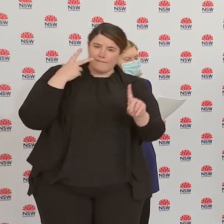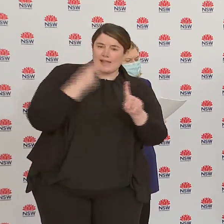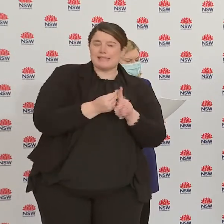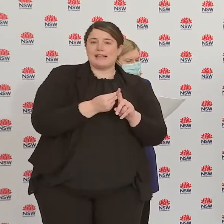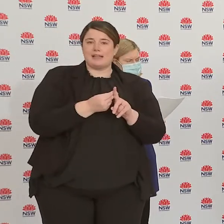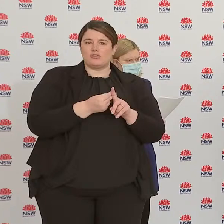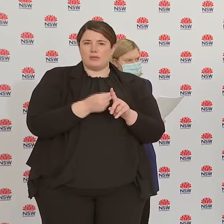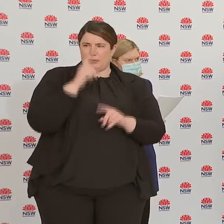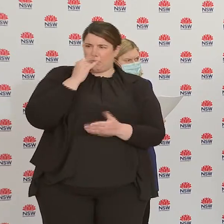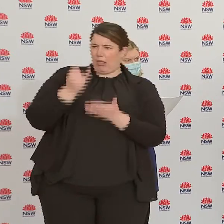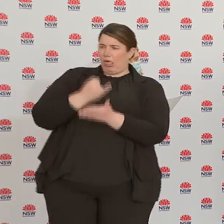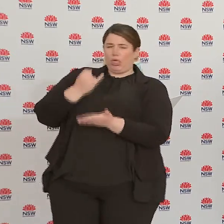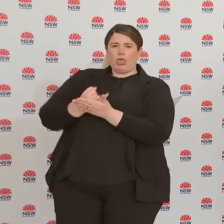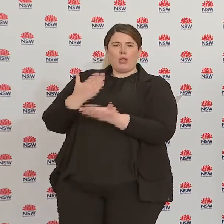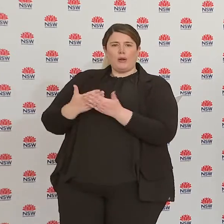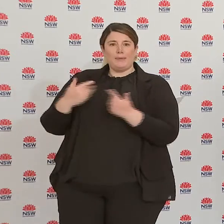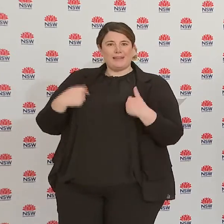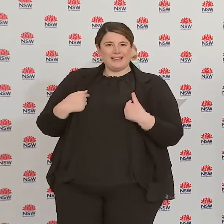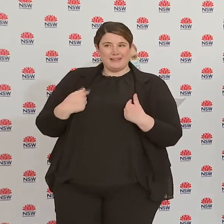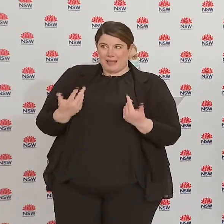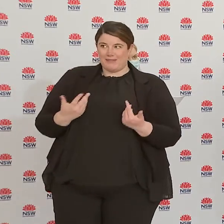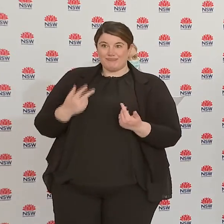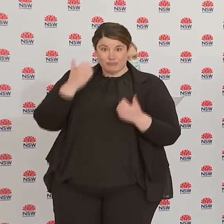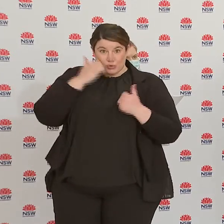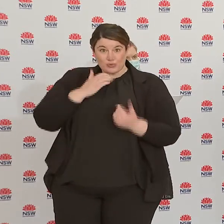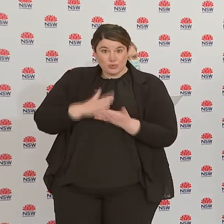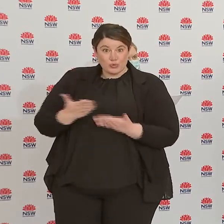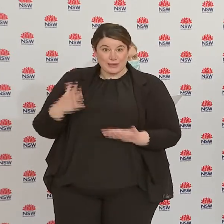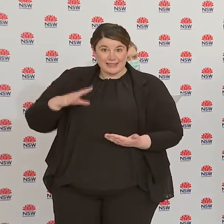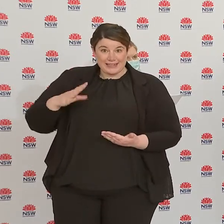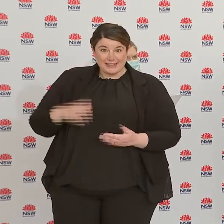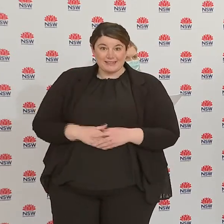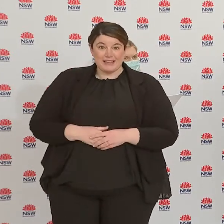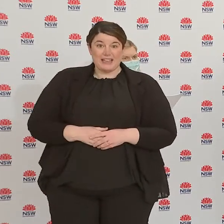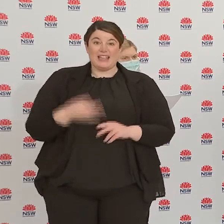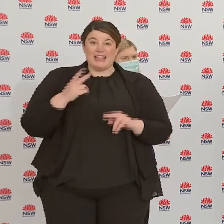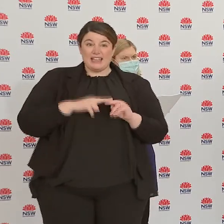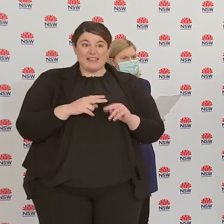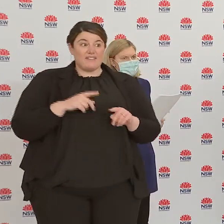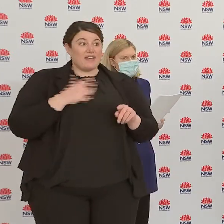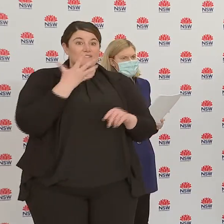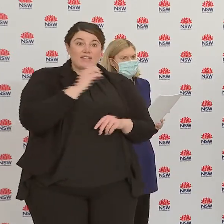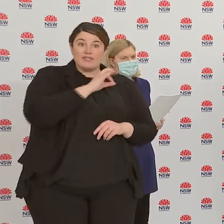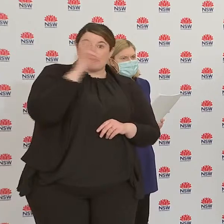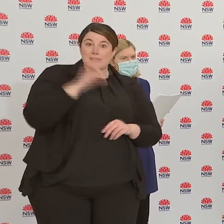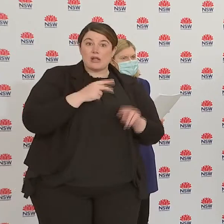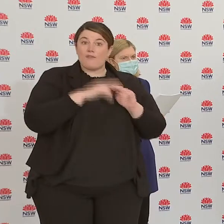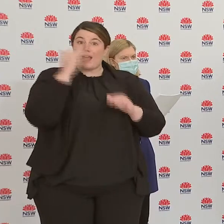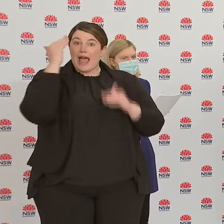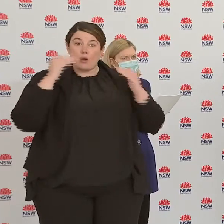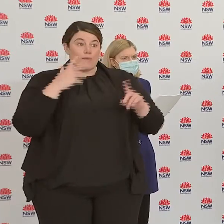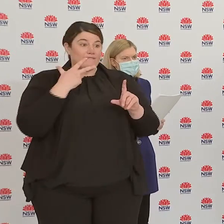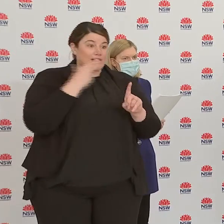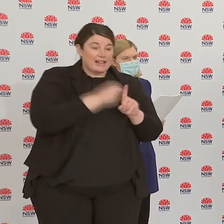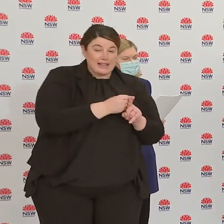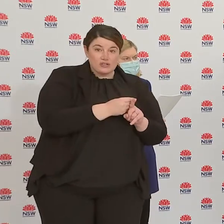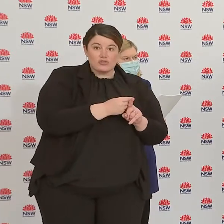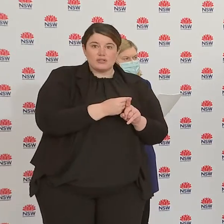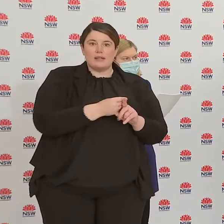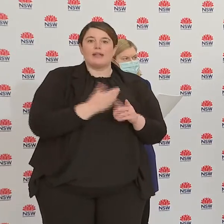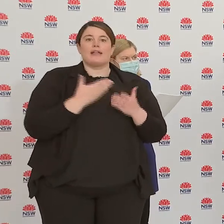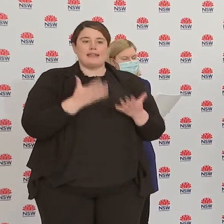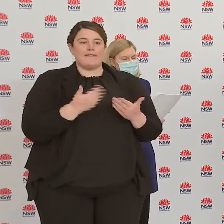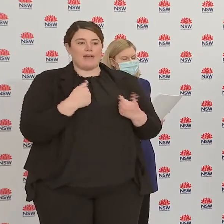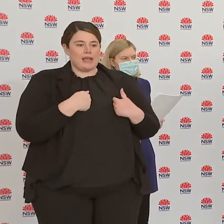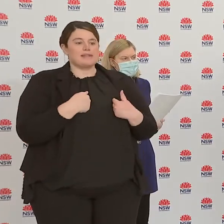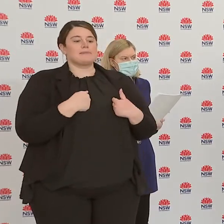to be the case. But obviously, once you hit other milestones like 50% vaccination or 60 or 80, does bring with it